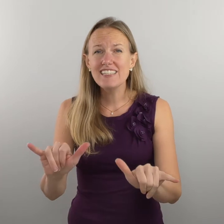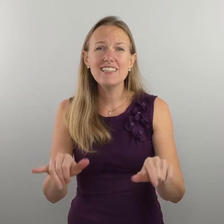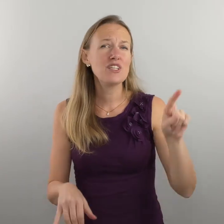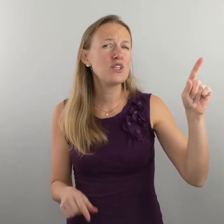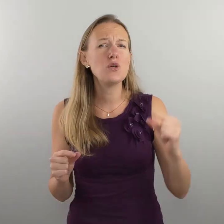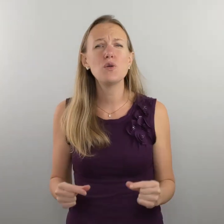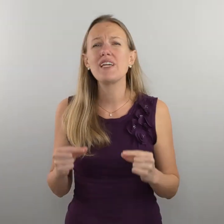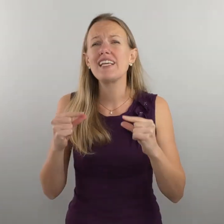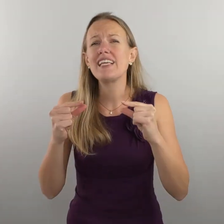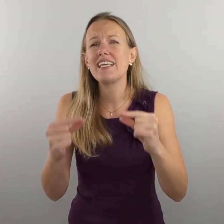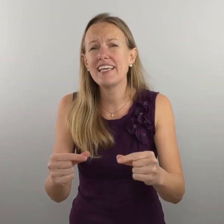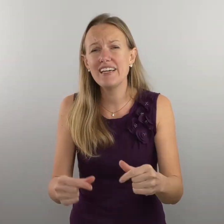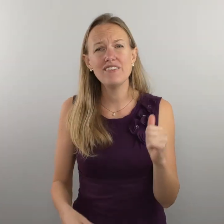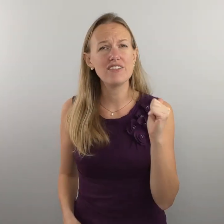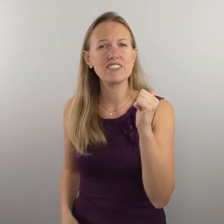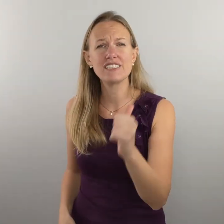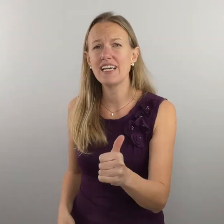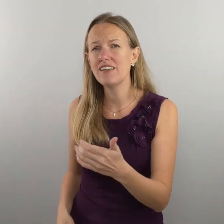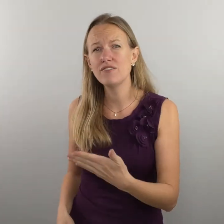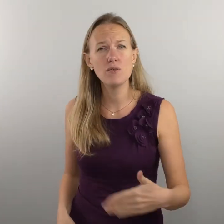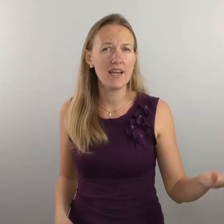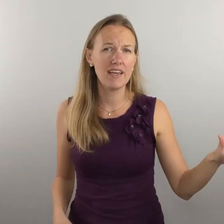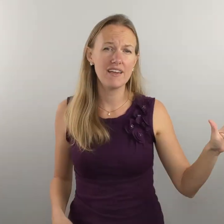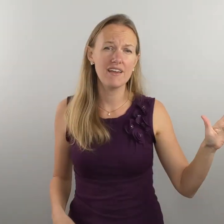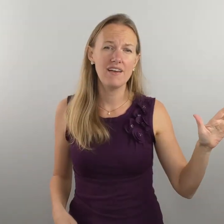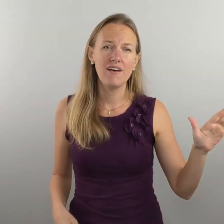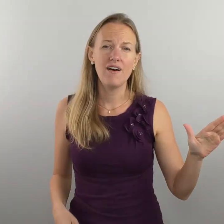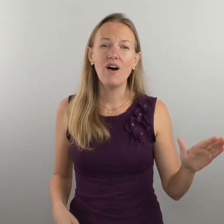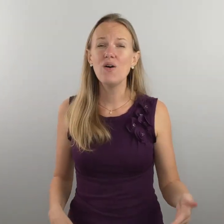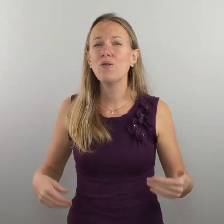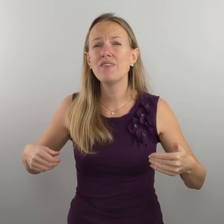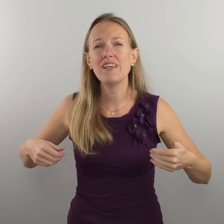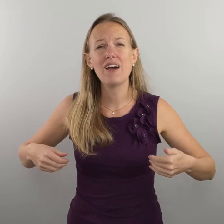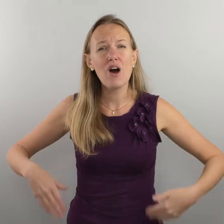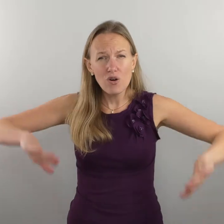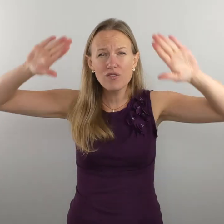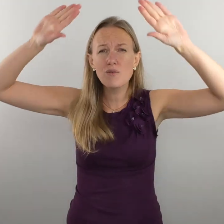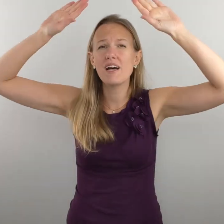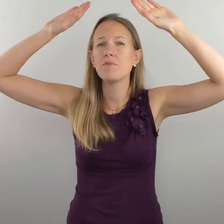Still you give yourself away. Oh, the